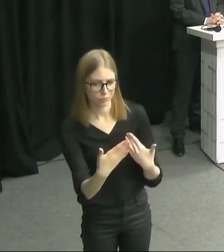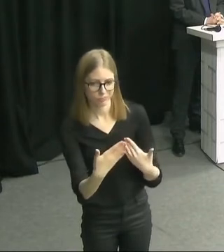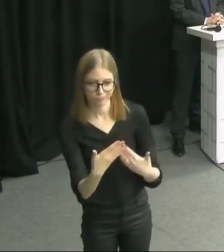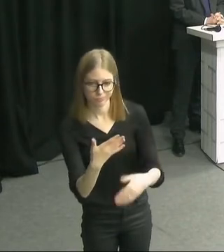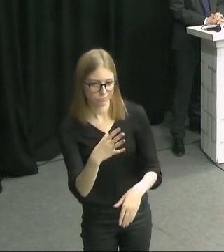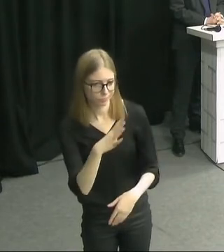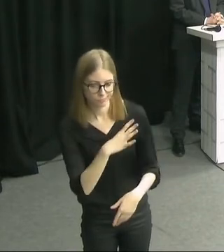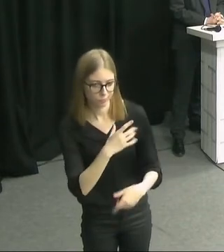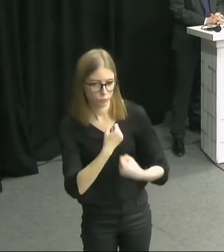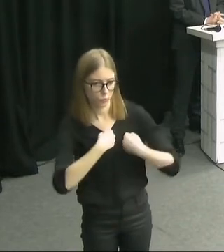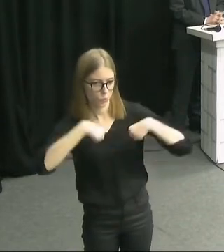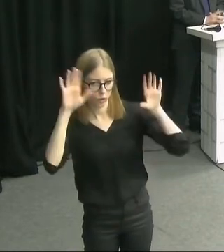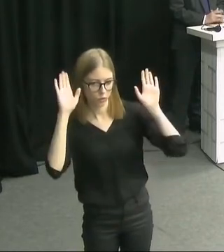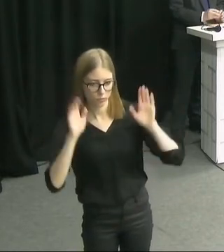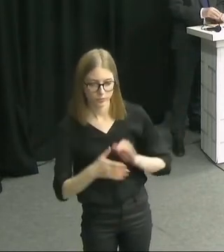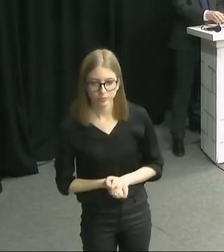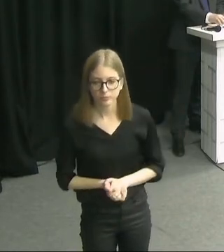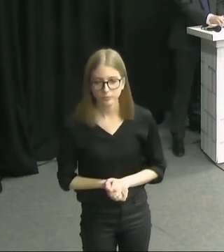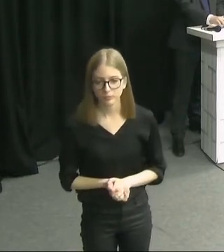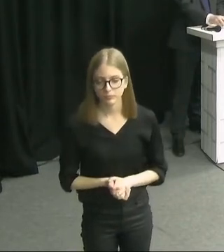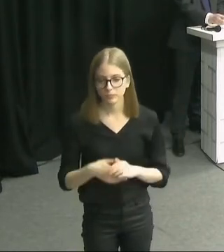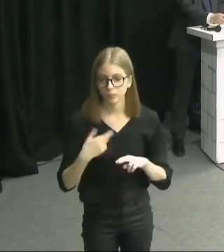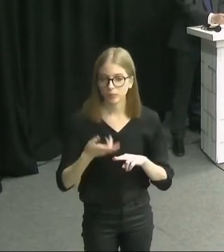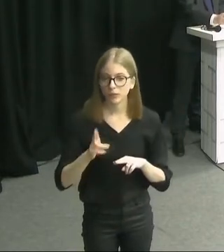thesis. So we need to ensure that